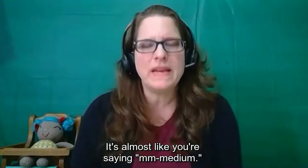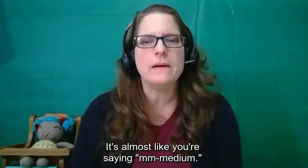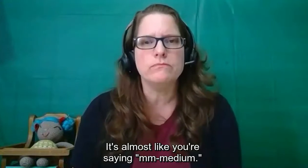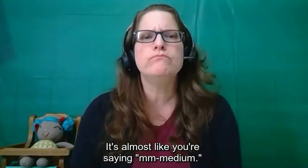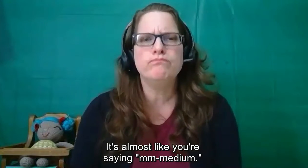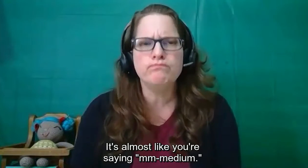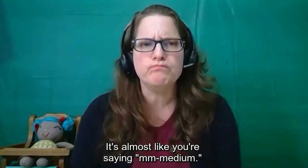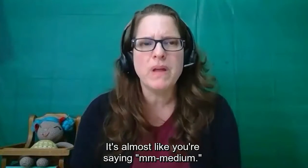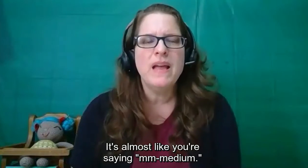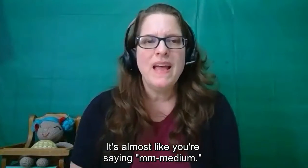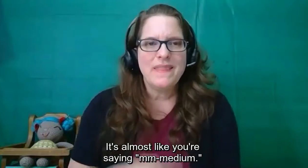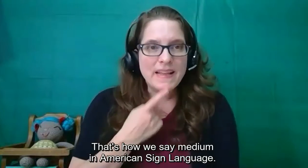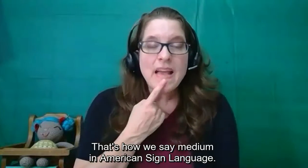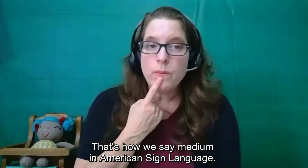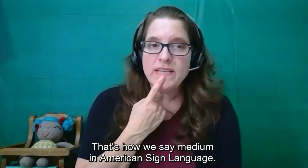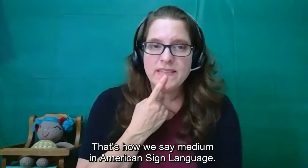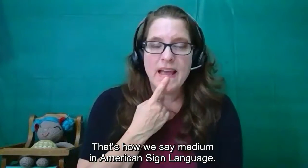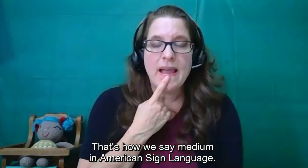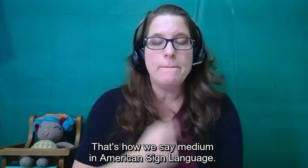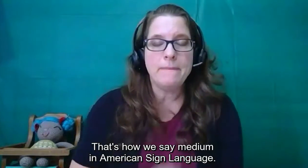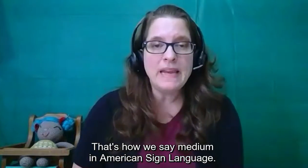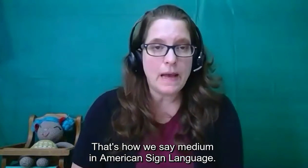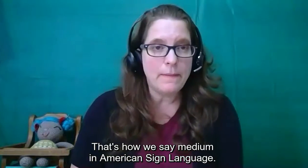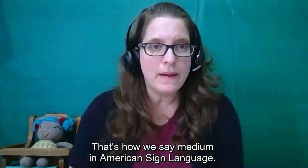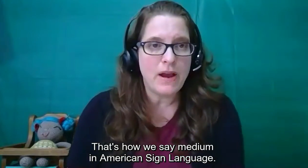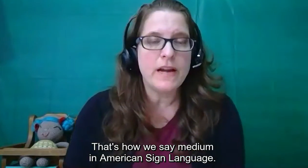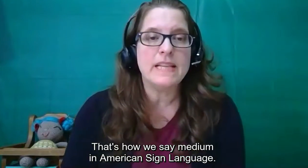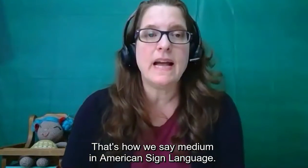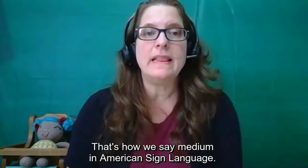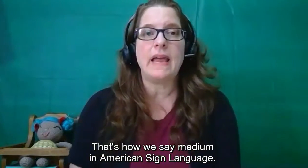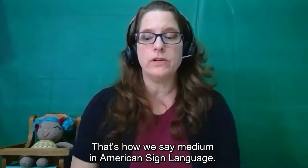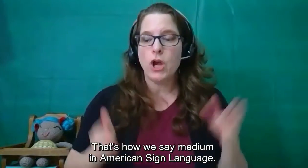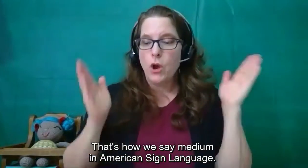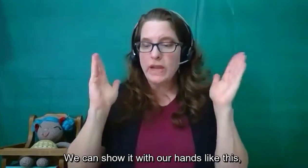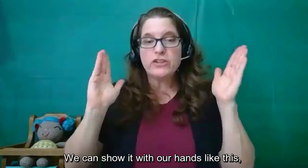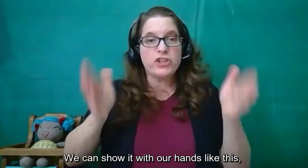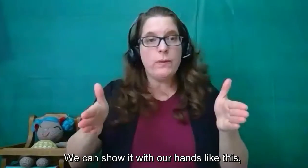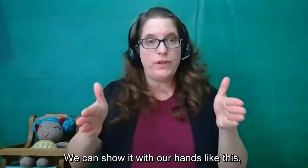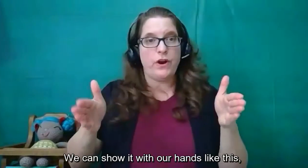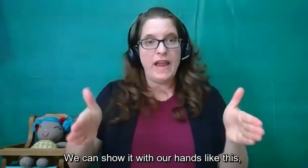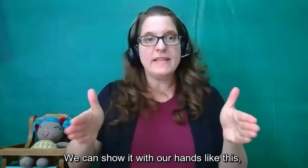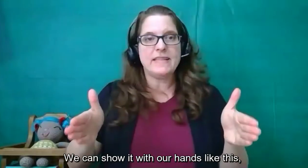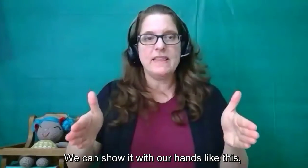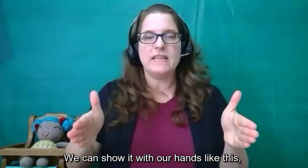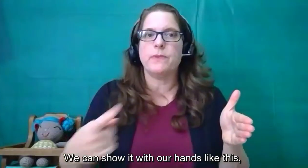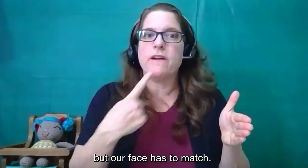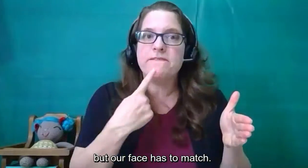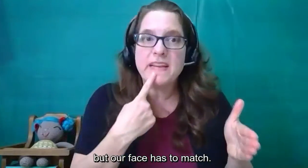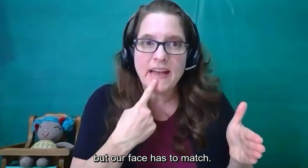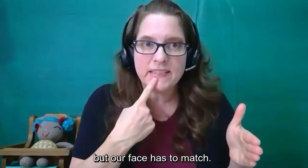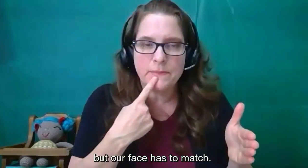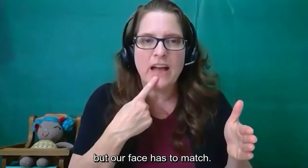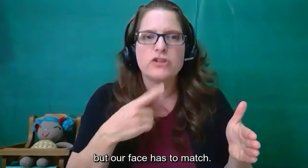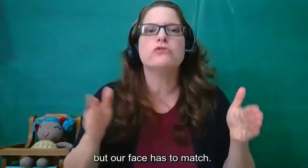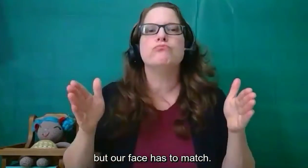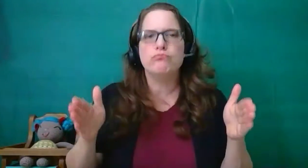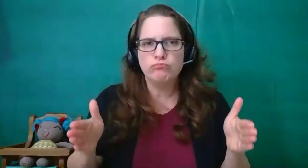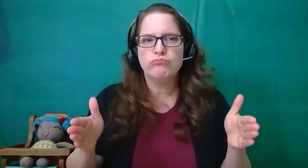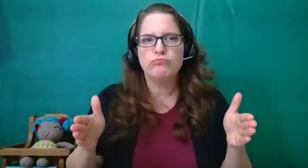medium. That's how we say medium in American Sign Language. We can show it with our hands like this, but our face has to match.